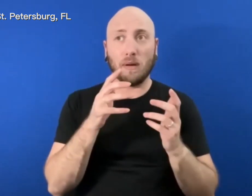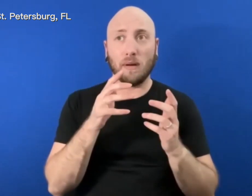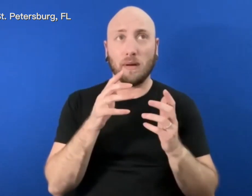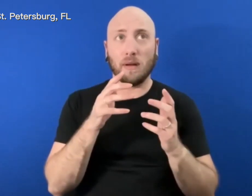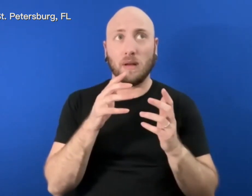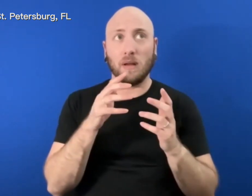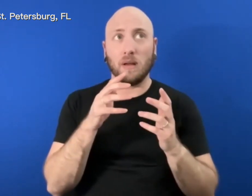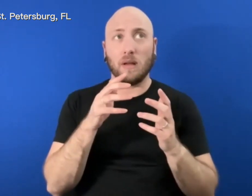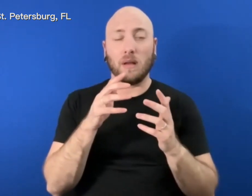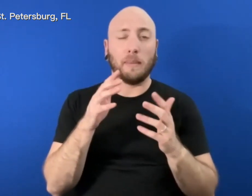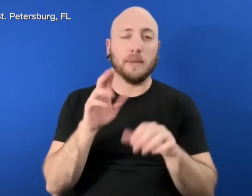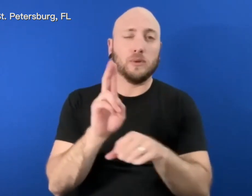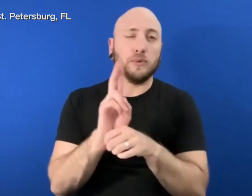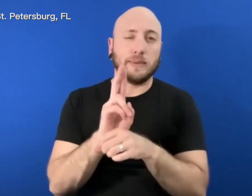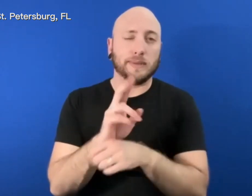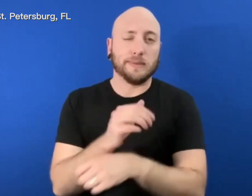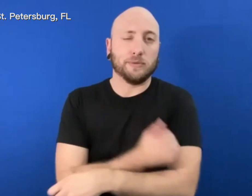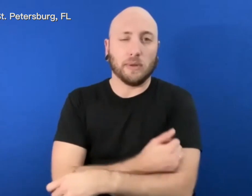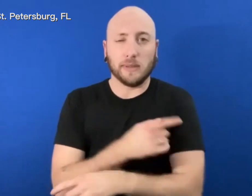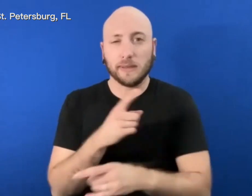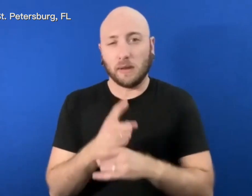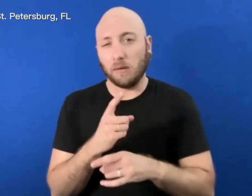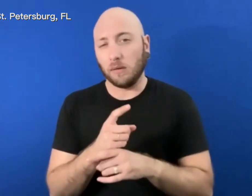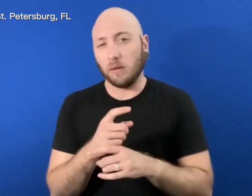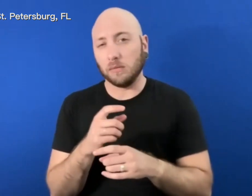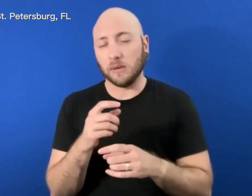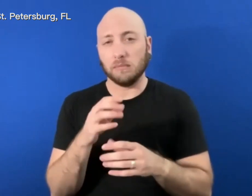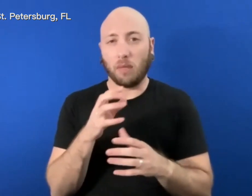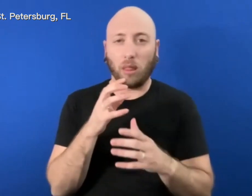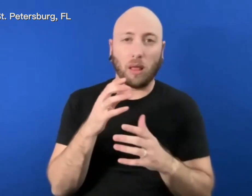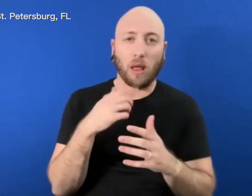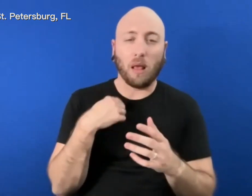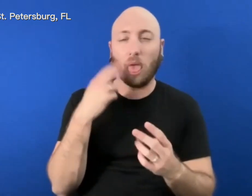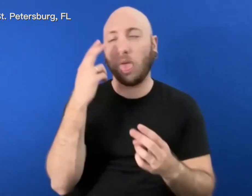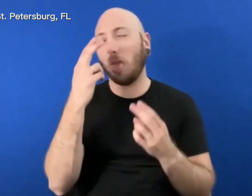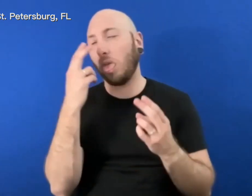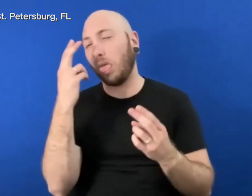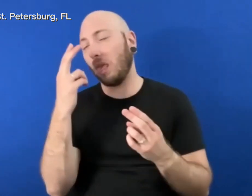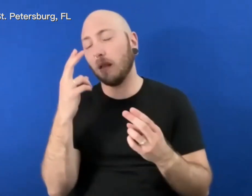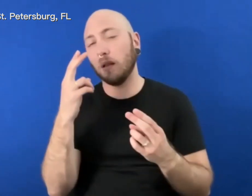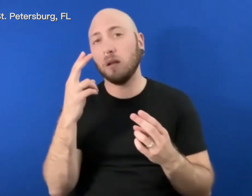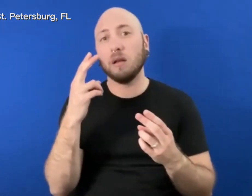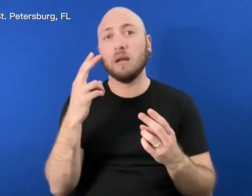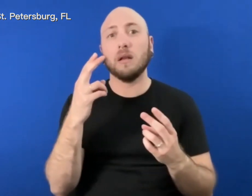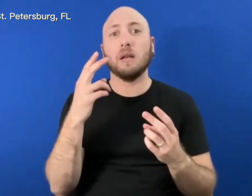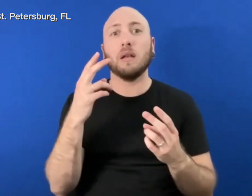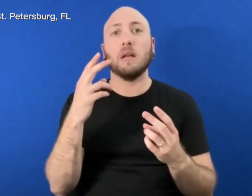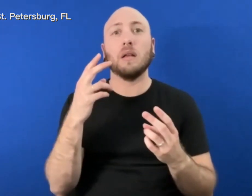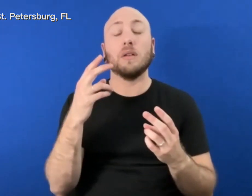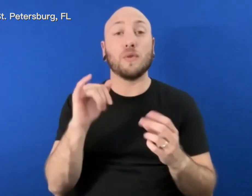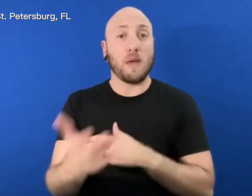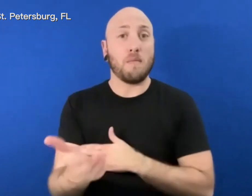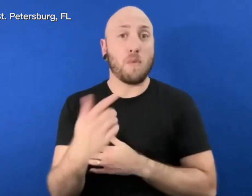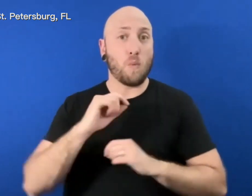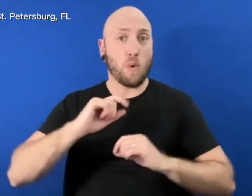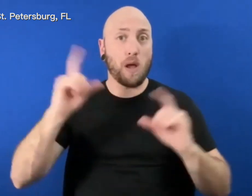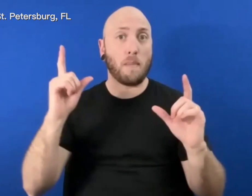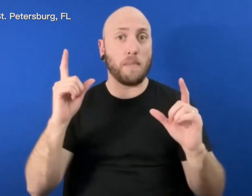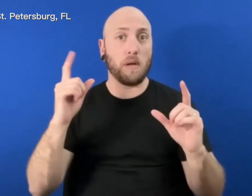I was doing and drinking and stuff. And I woke up early that morning thinking I was going to take my dog for a walk, and I got in the car and